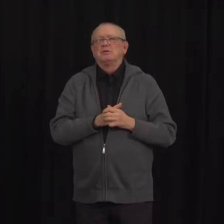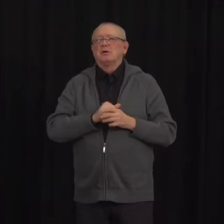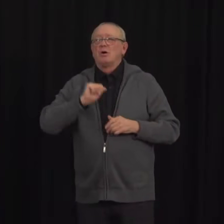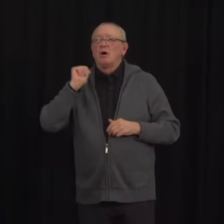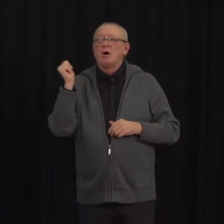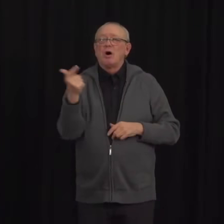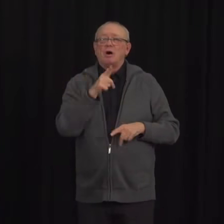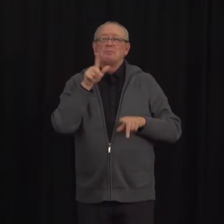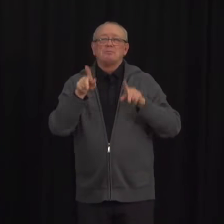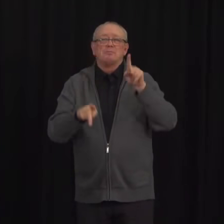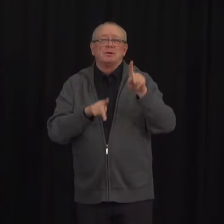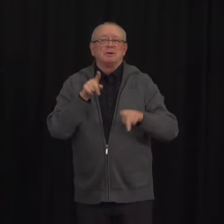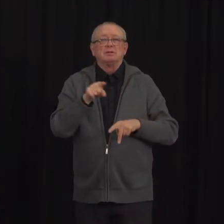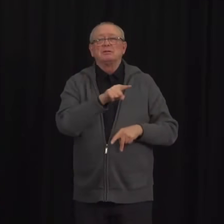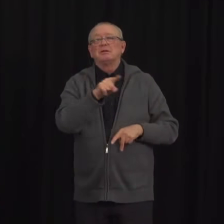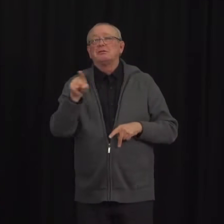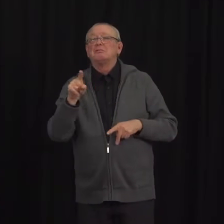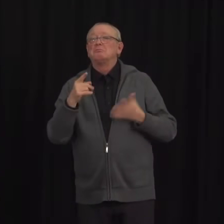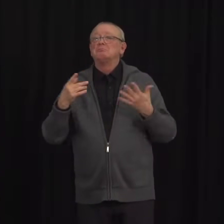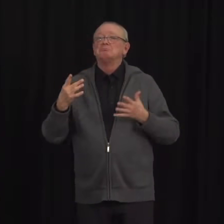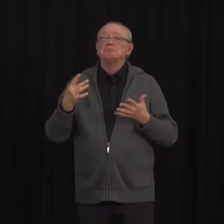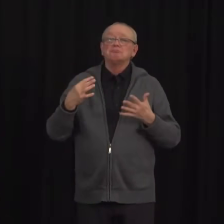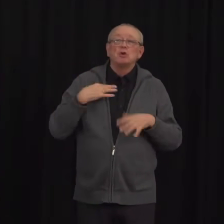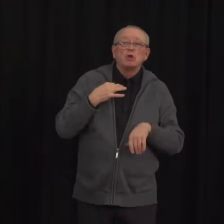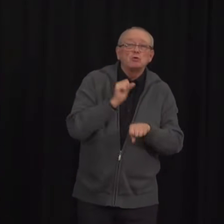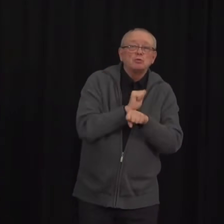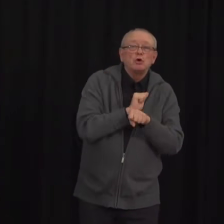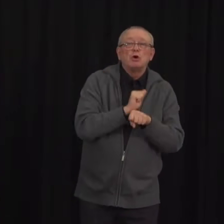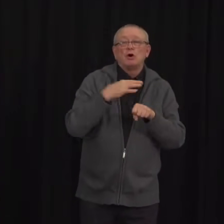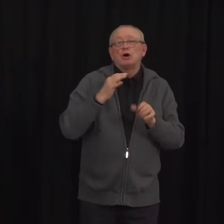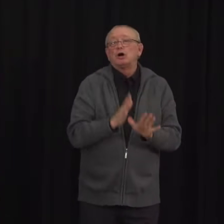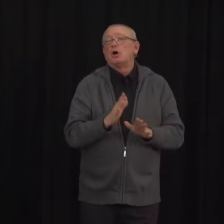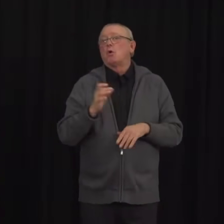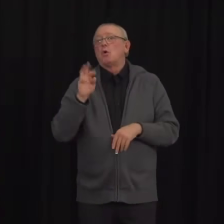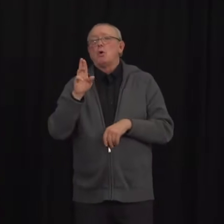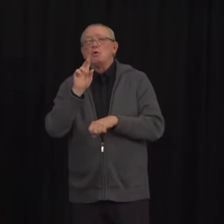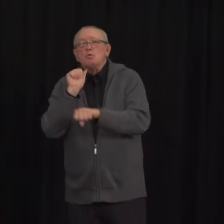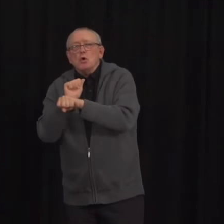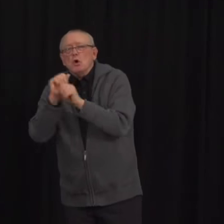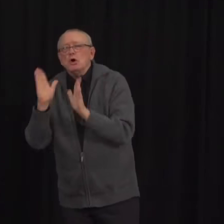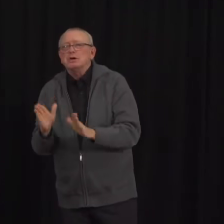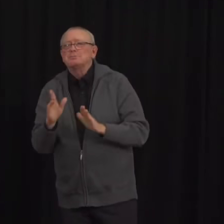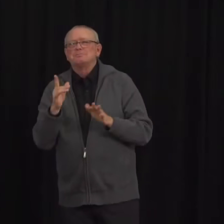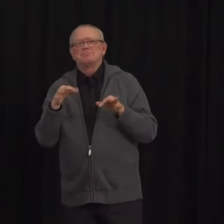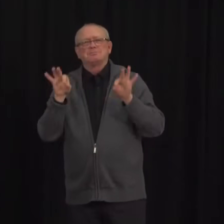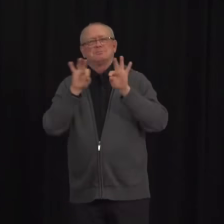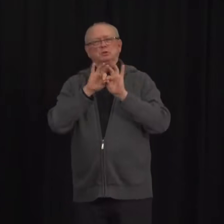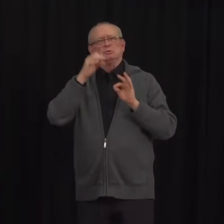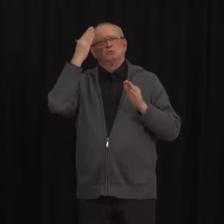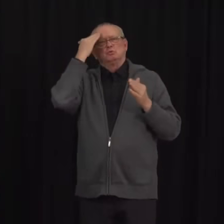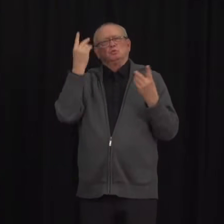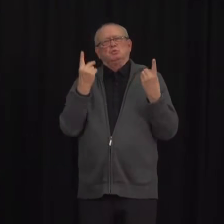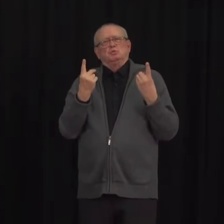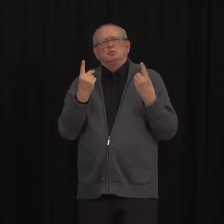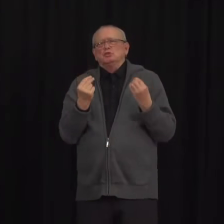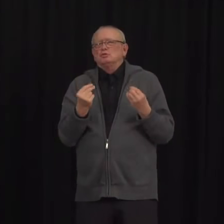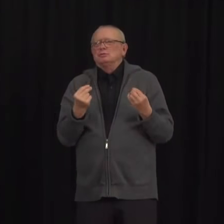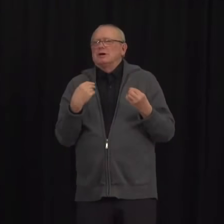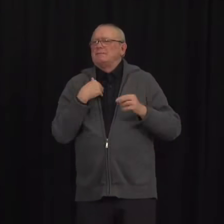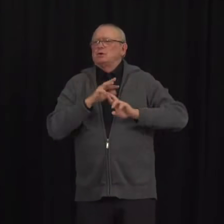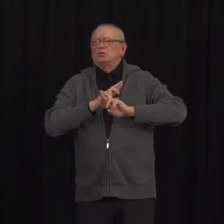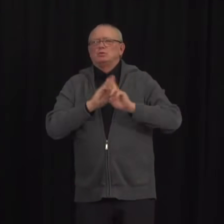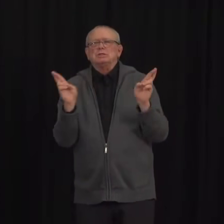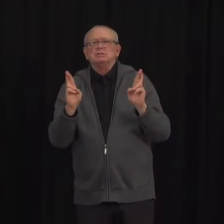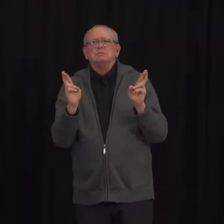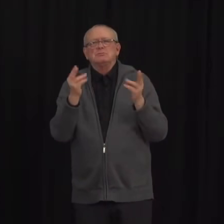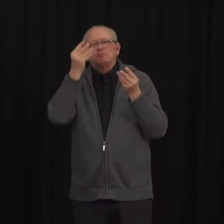whether they're a volunteer or a worker at those facilities, understands exactly what they need to do. They have all the resources, the tools, and the